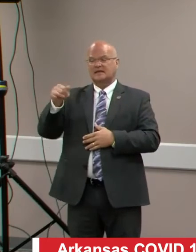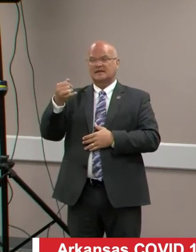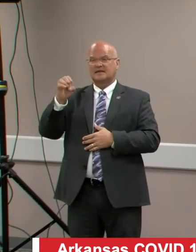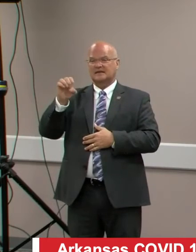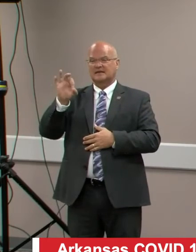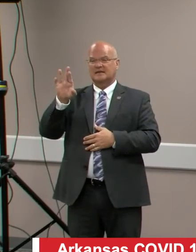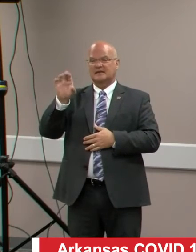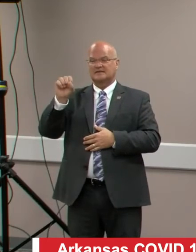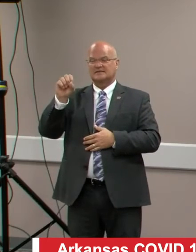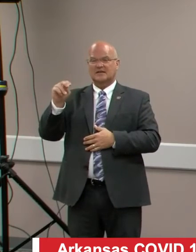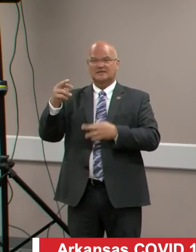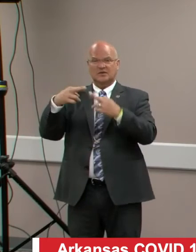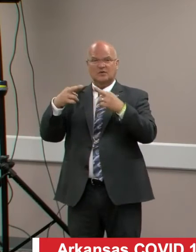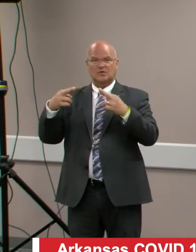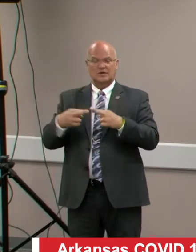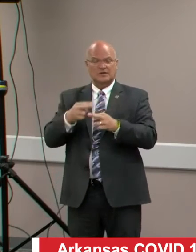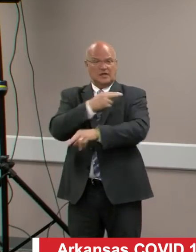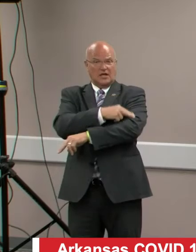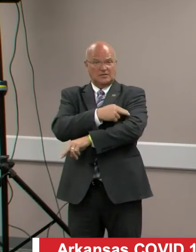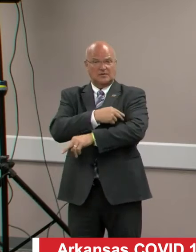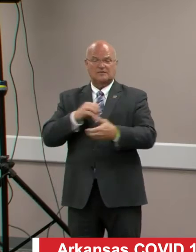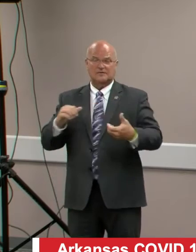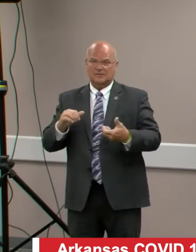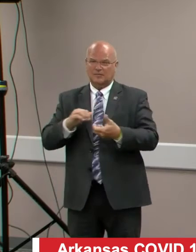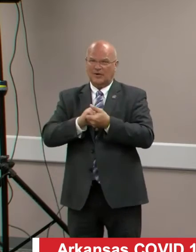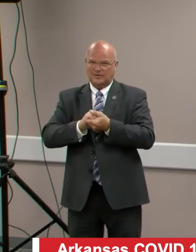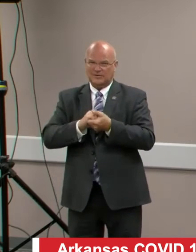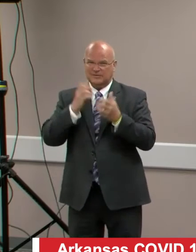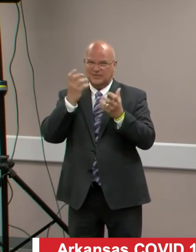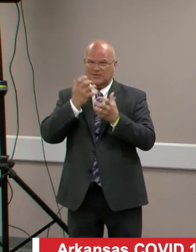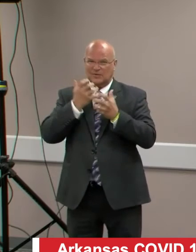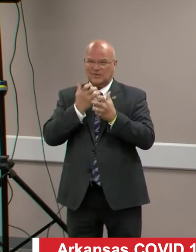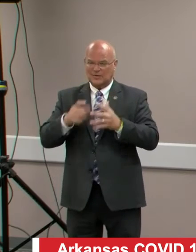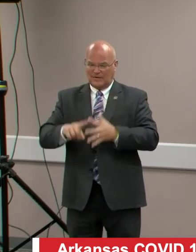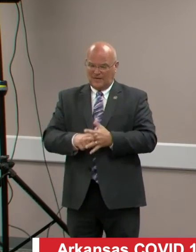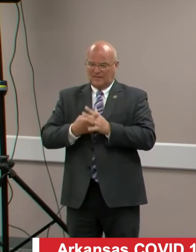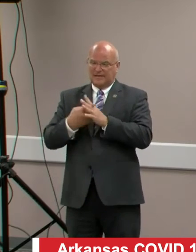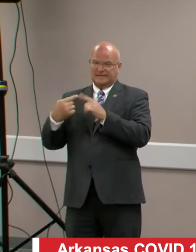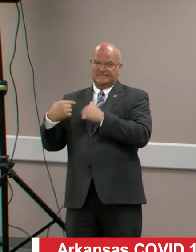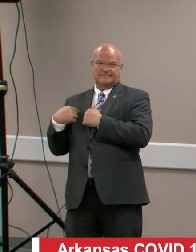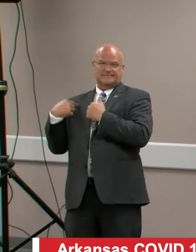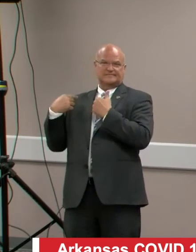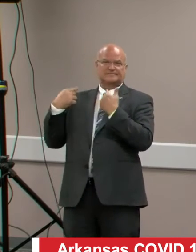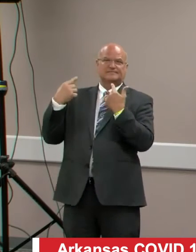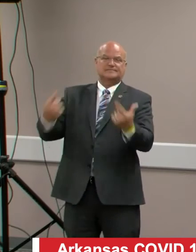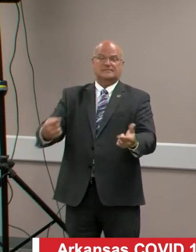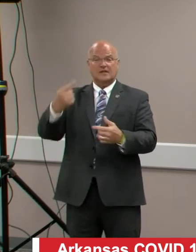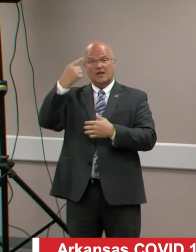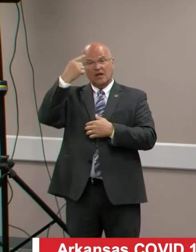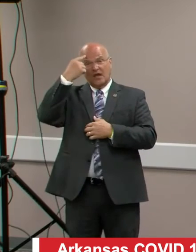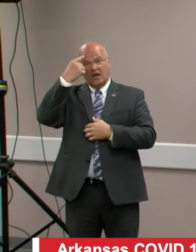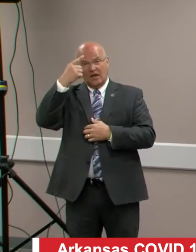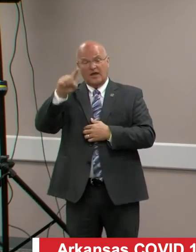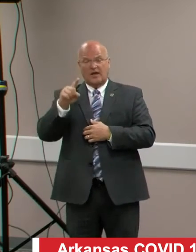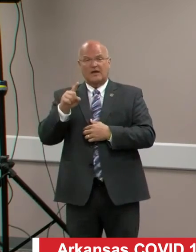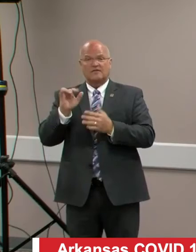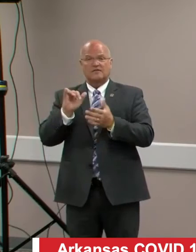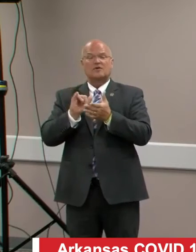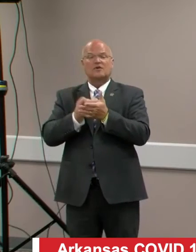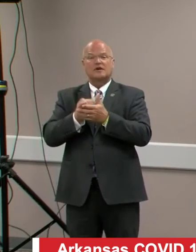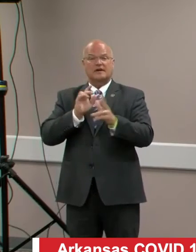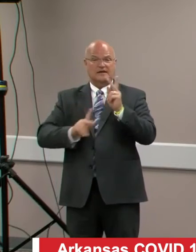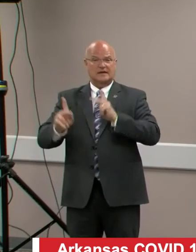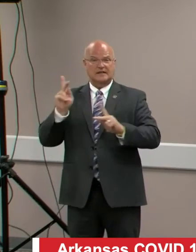in Jefferson Regional for their partnership from the very beginning, and for